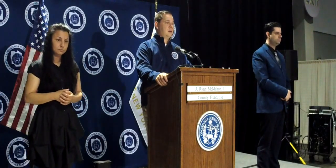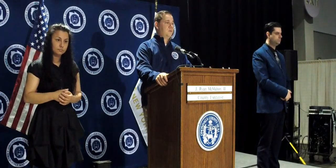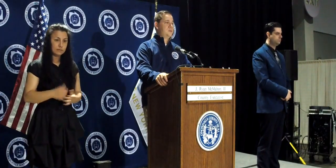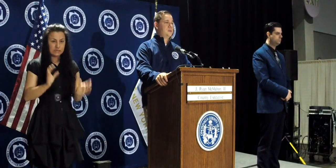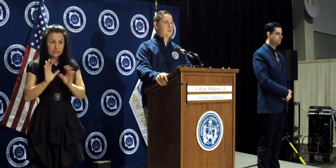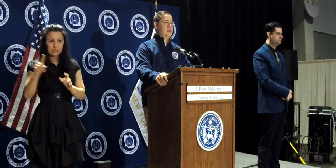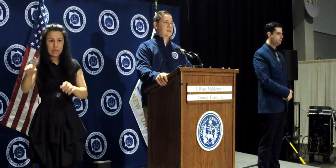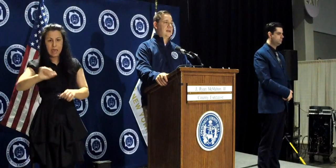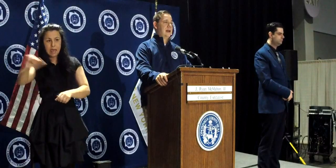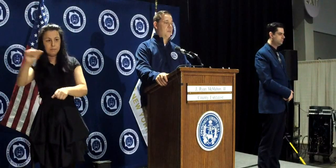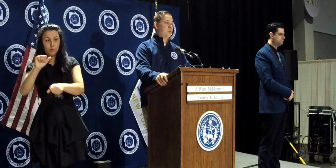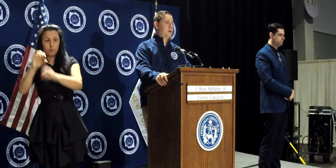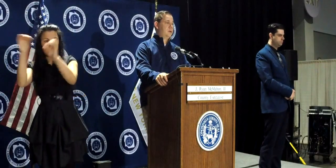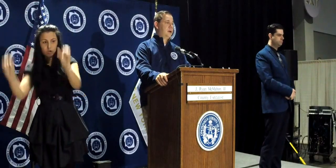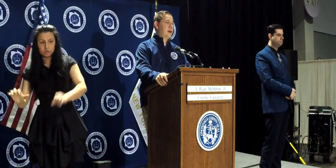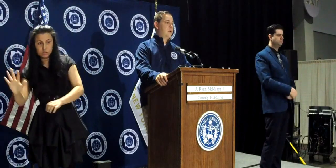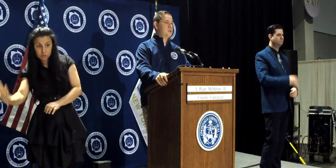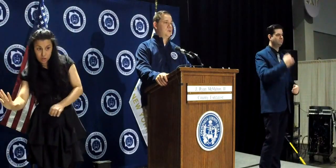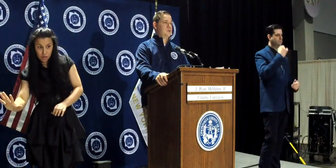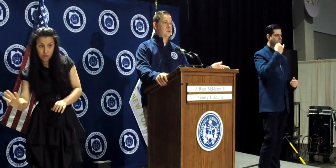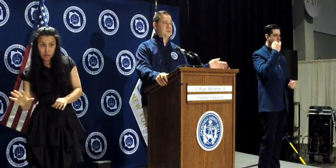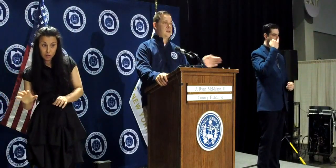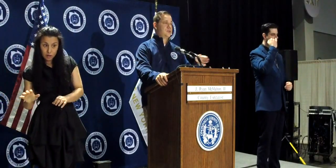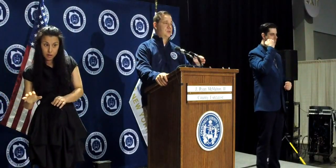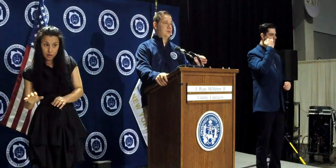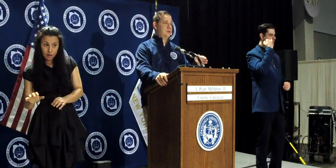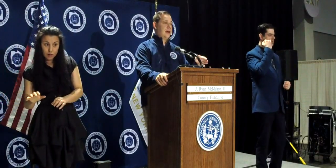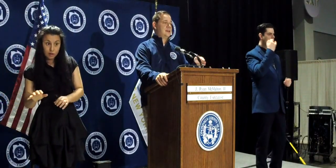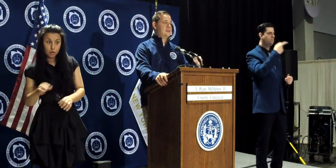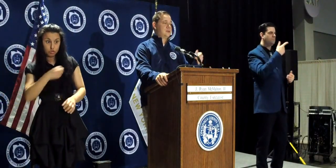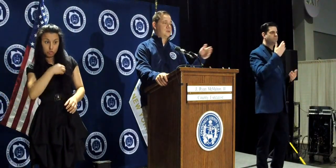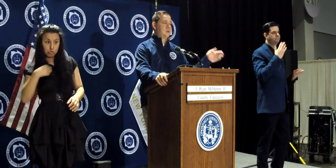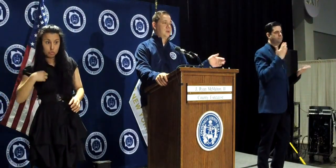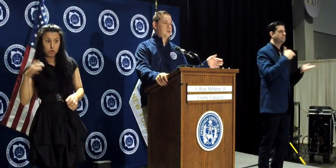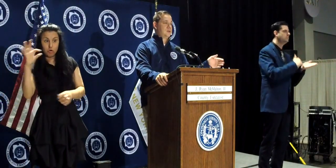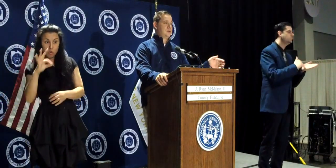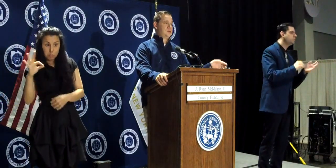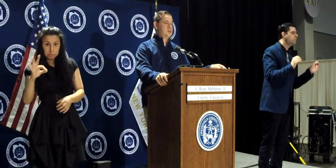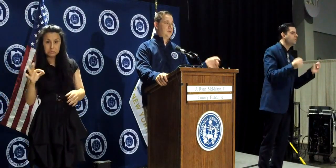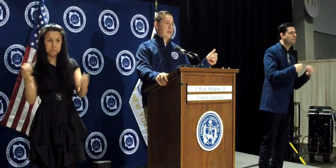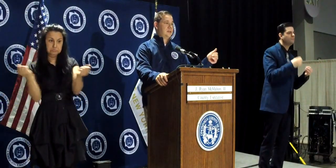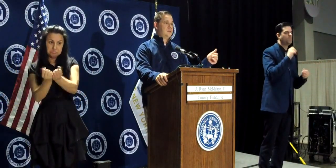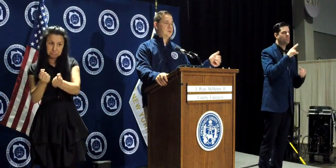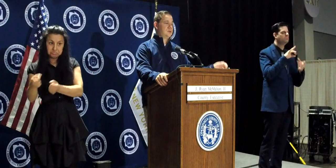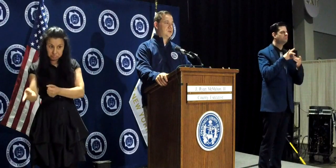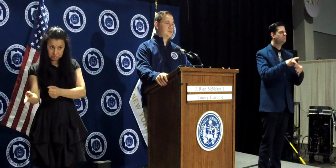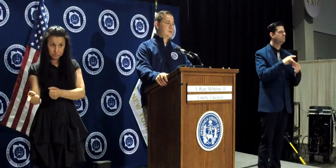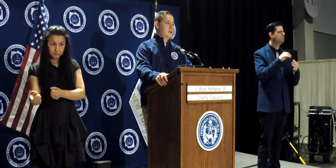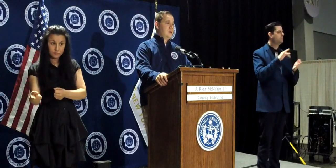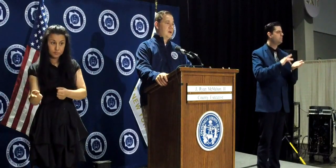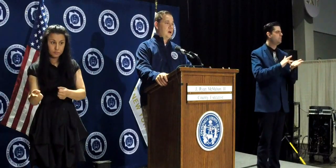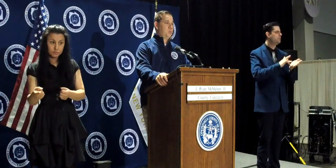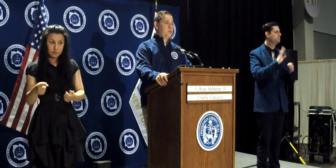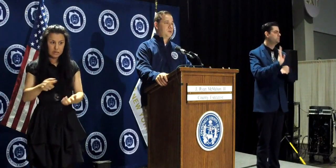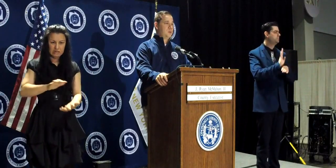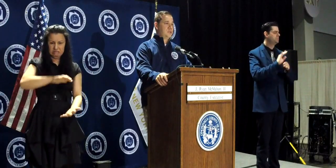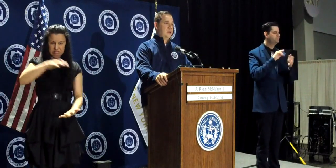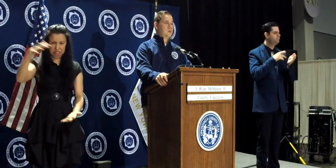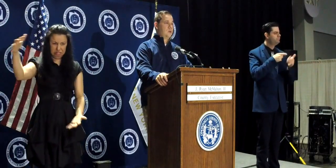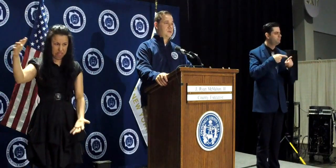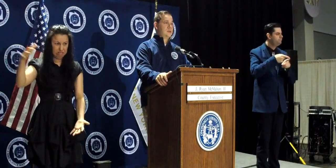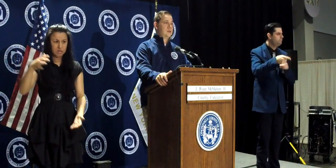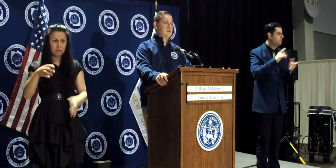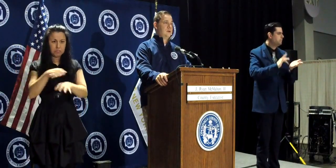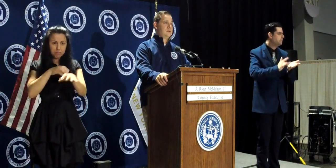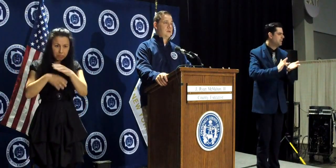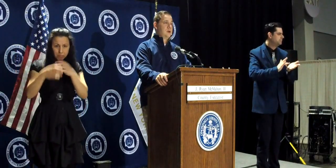a medical facility that is not operating right now because you're doing essential or non-essential surgeries or elective surgeries, please reach out